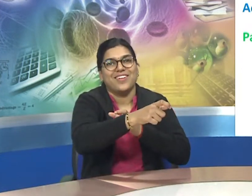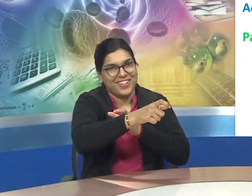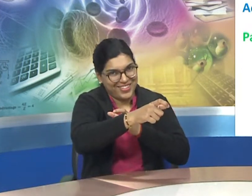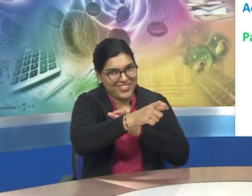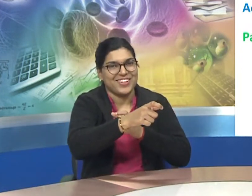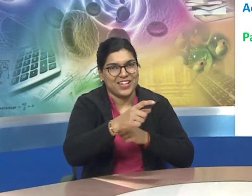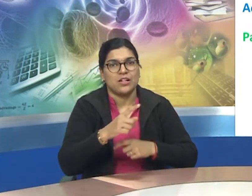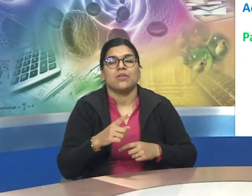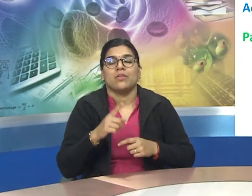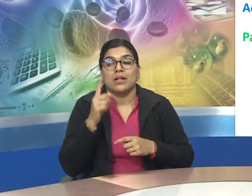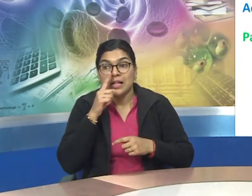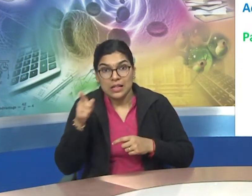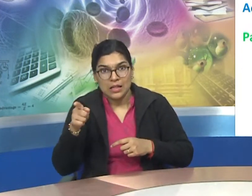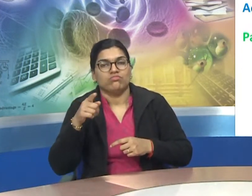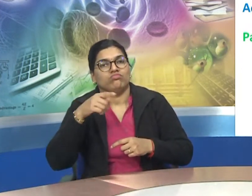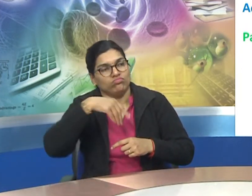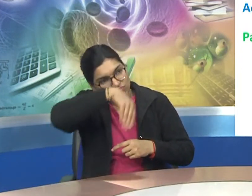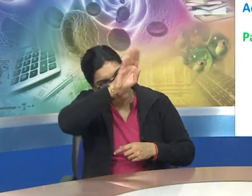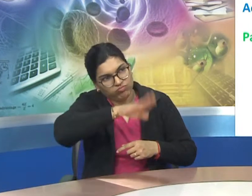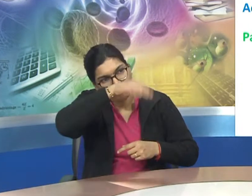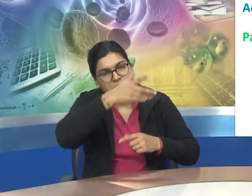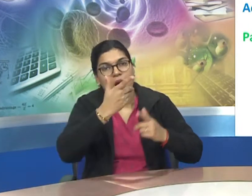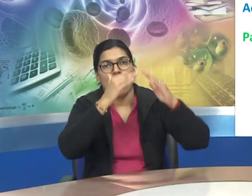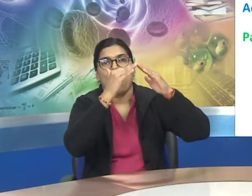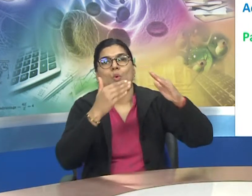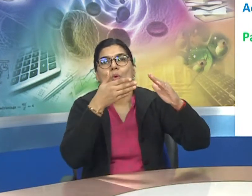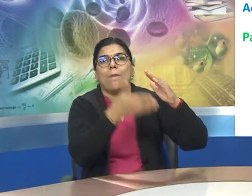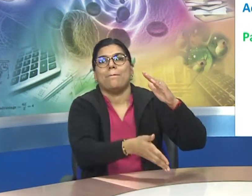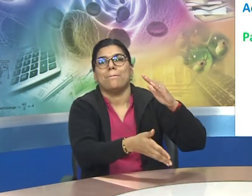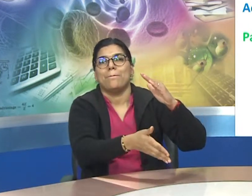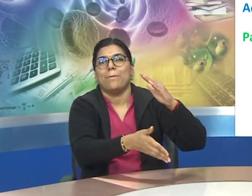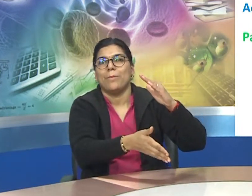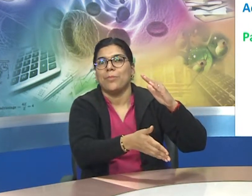You can easily understand that the subject and the object has been interchanged here.